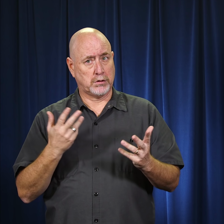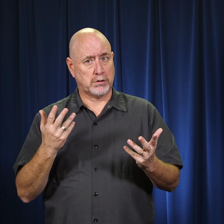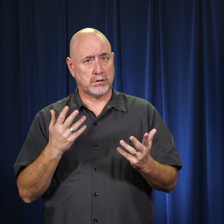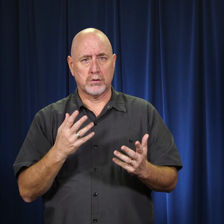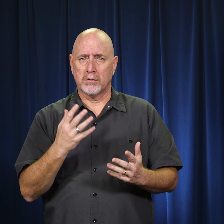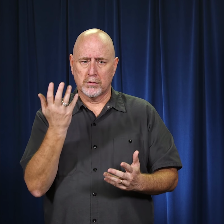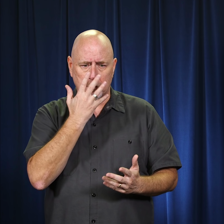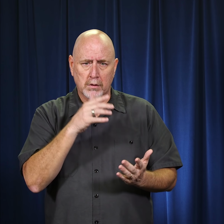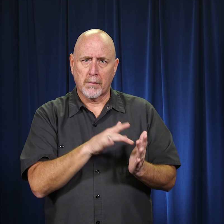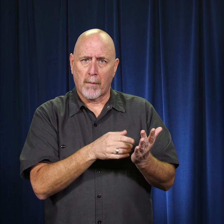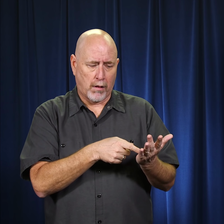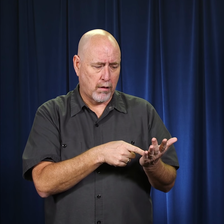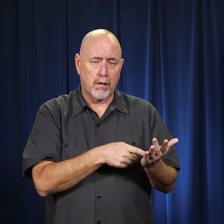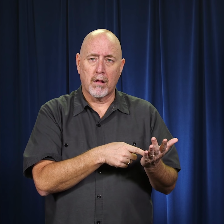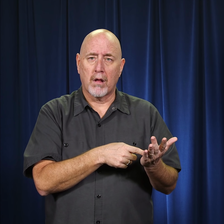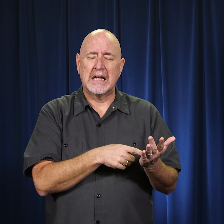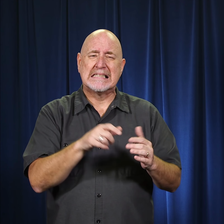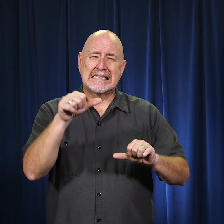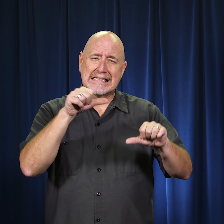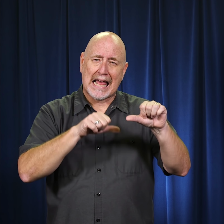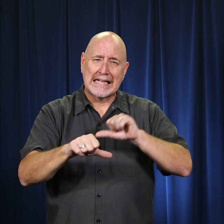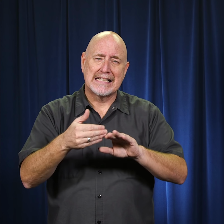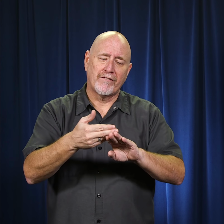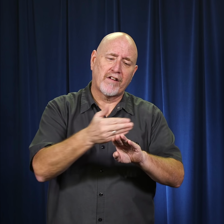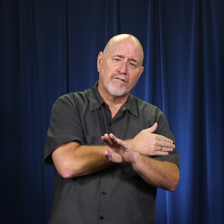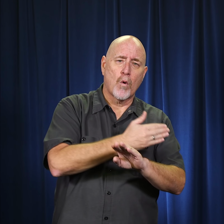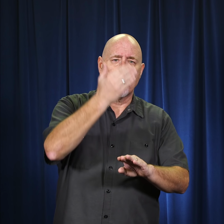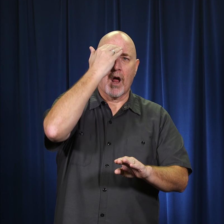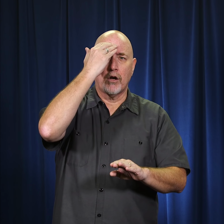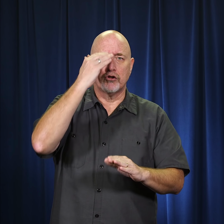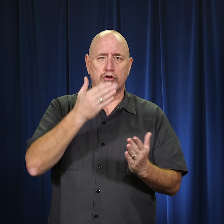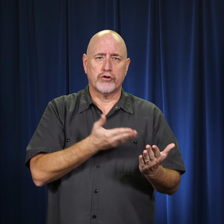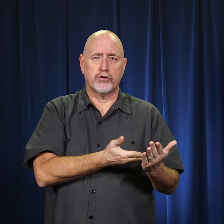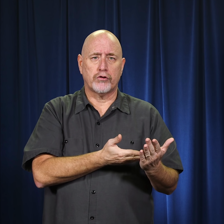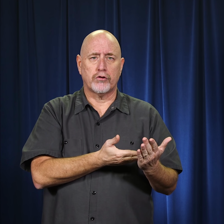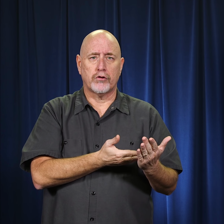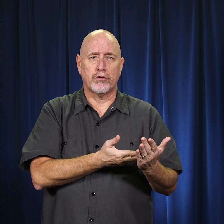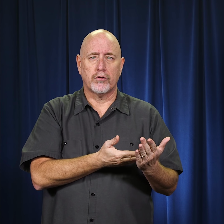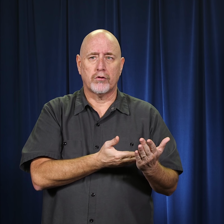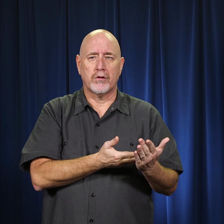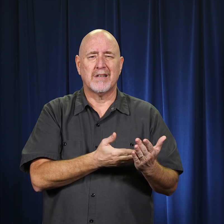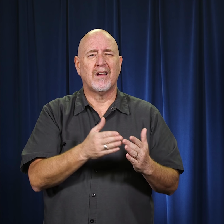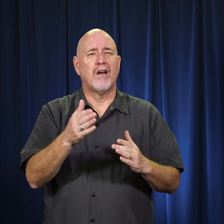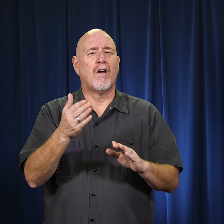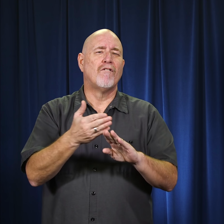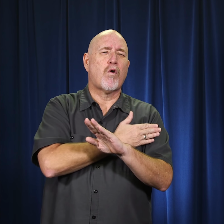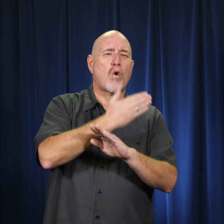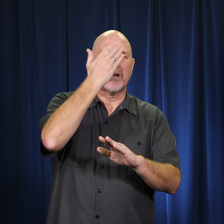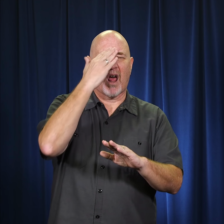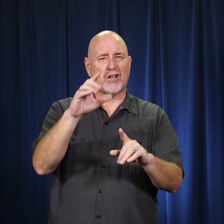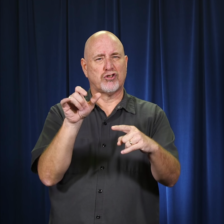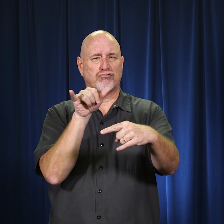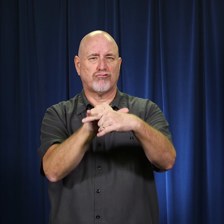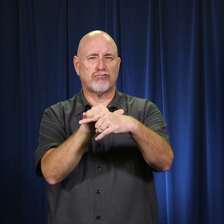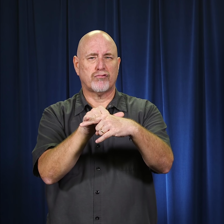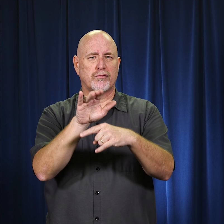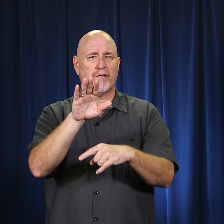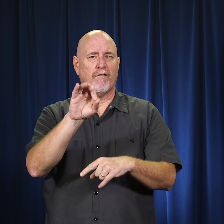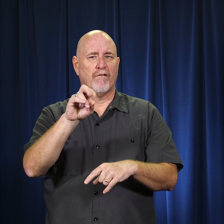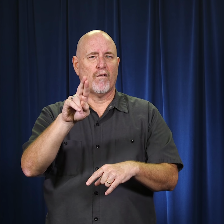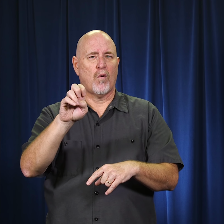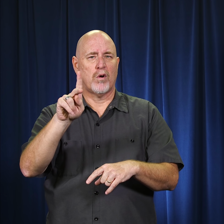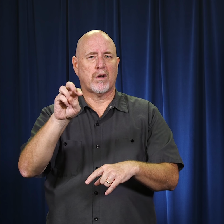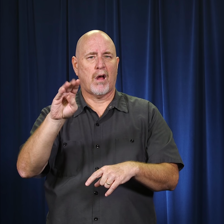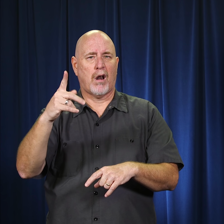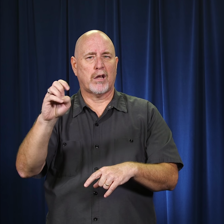us something about the Bible. There is scientific foreknowledge in the Bible. It's kind of a big word, but